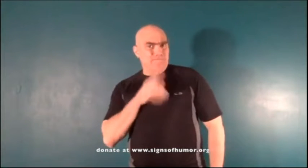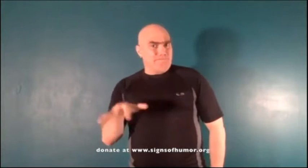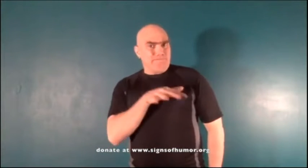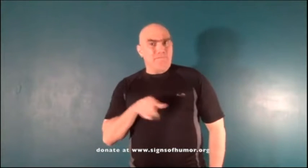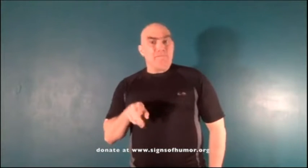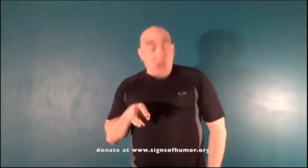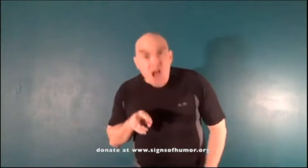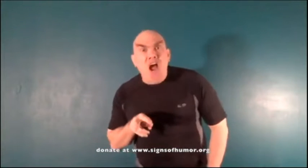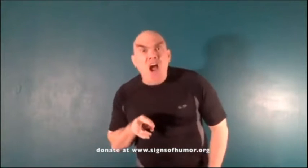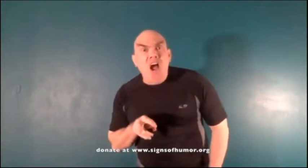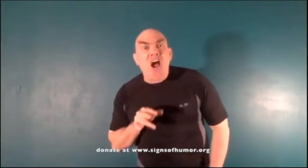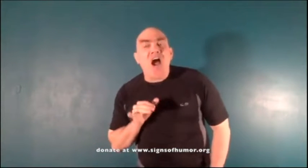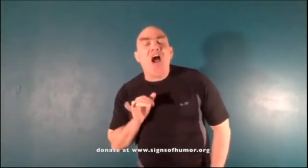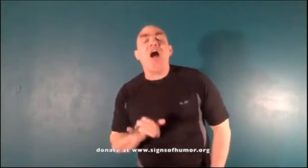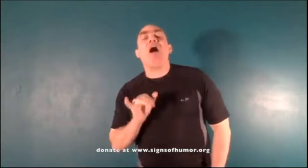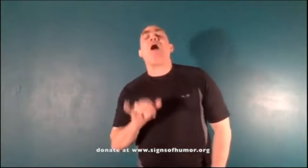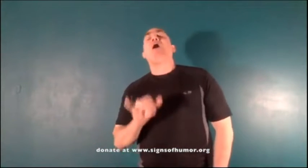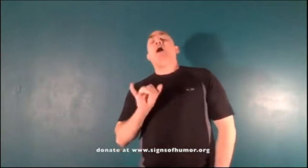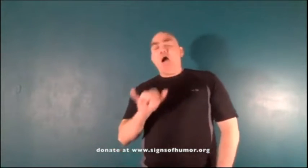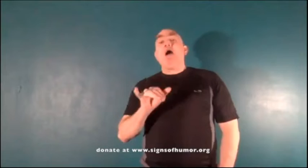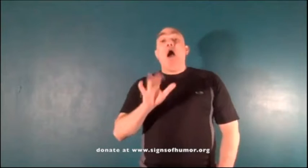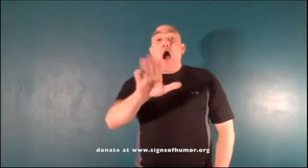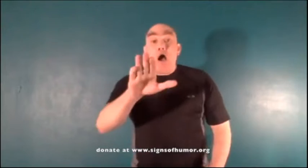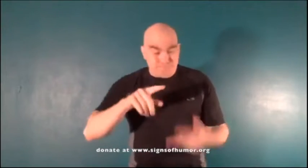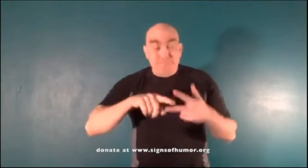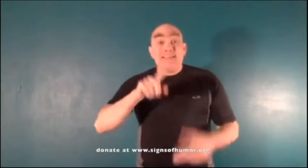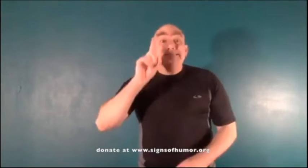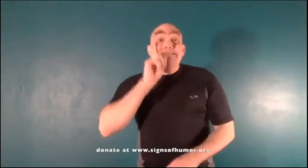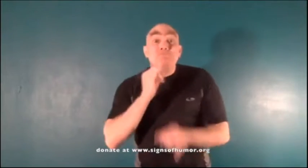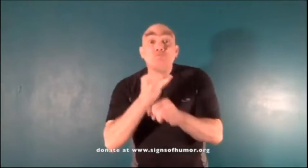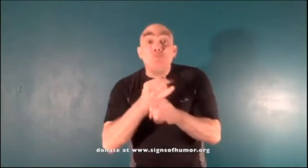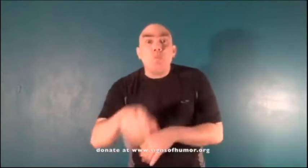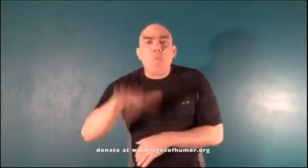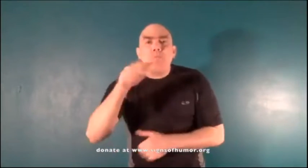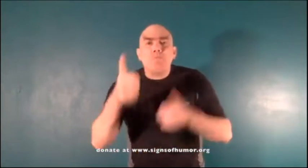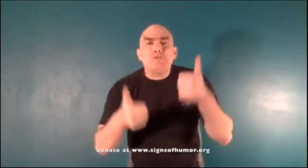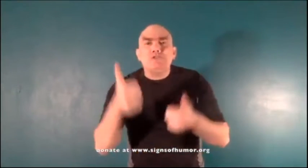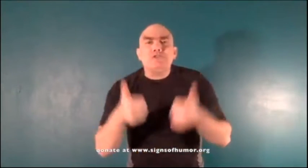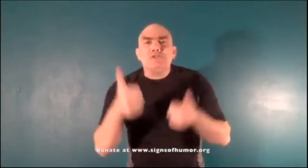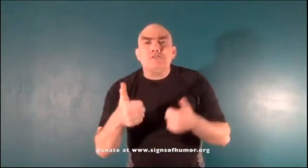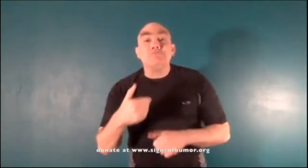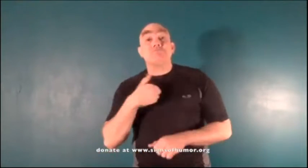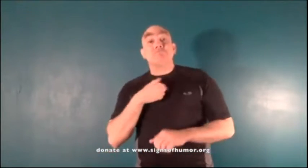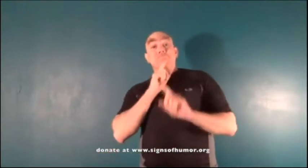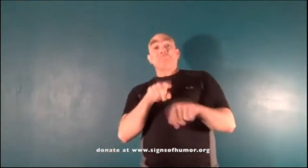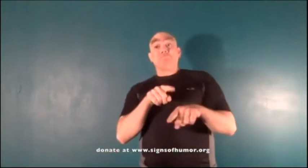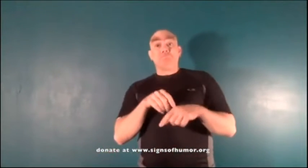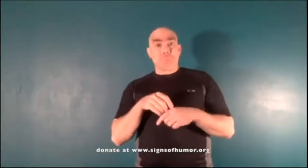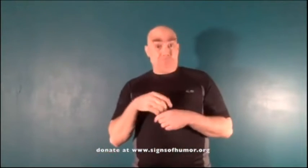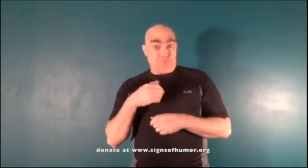answer, no, I'm the only person in my family who is deaf, which leads them to the second question. You grew up in a deaf school,